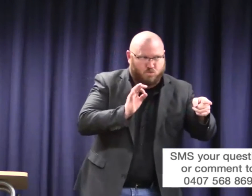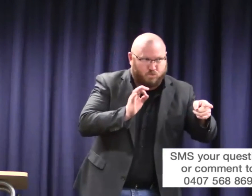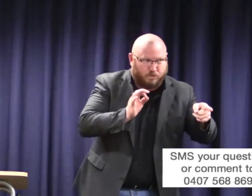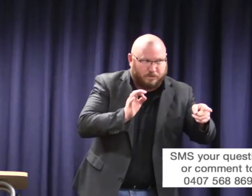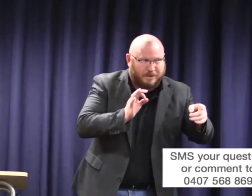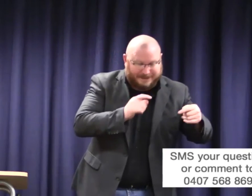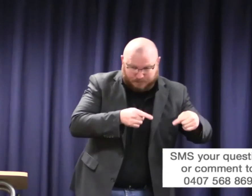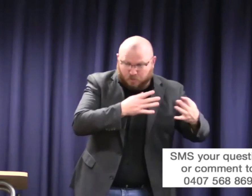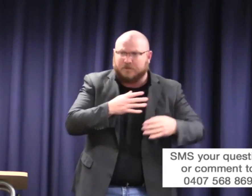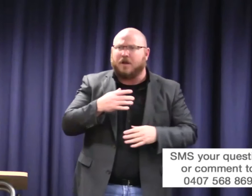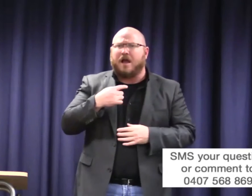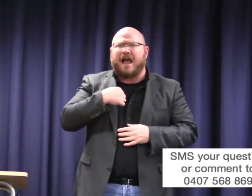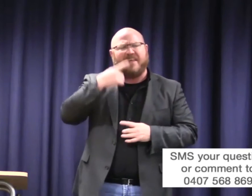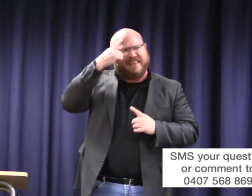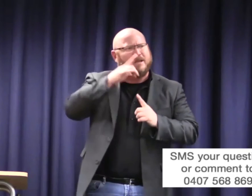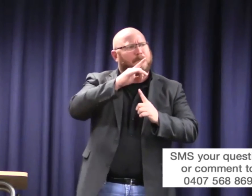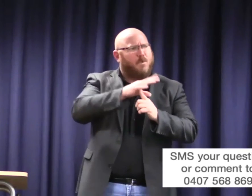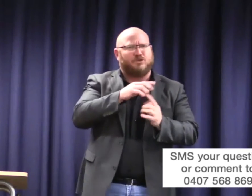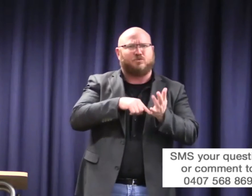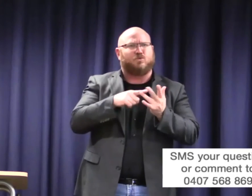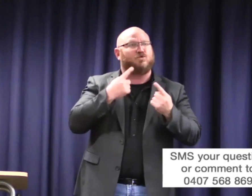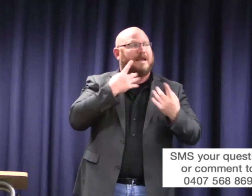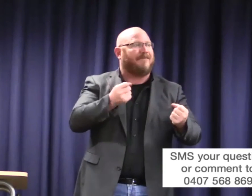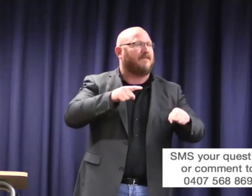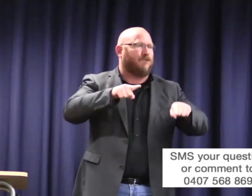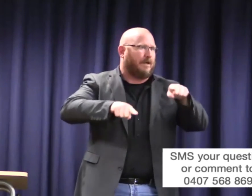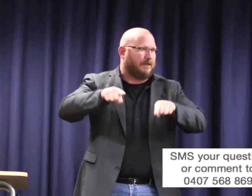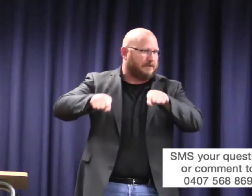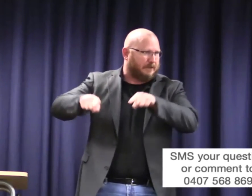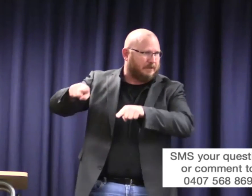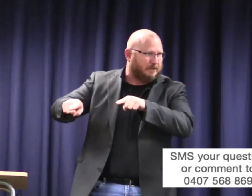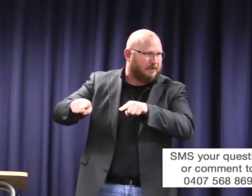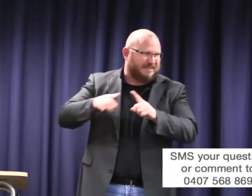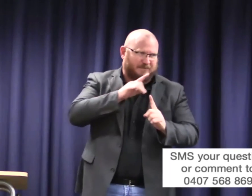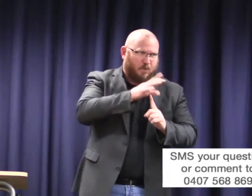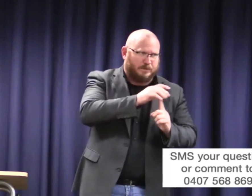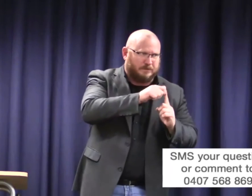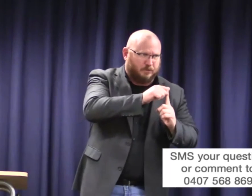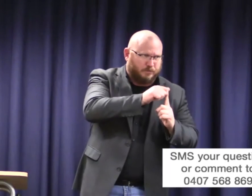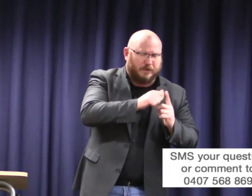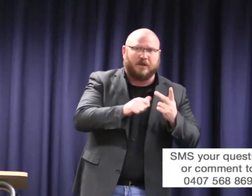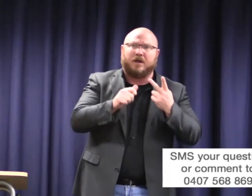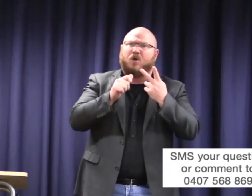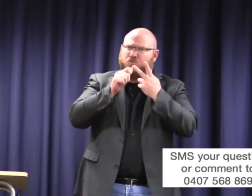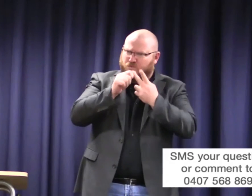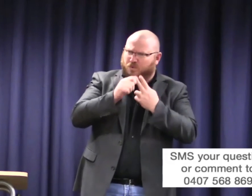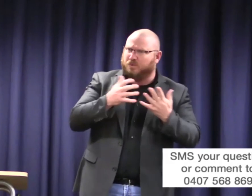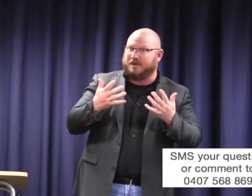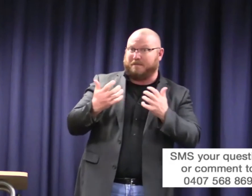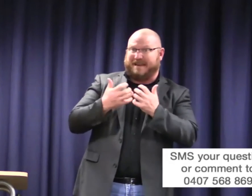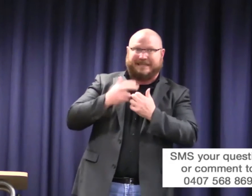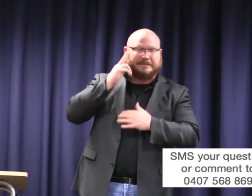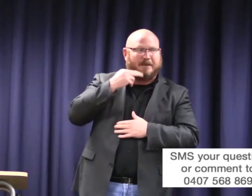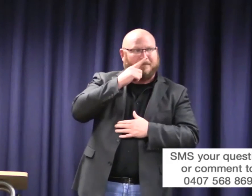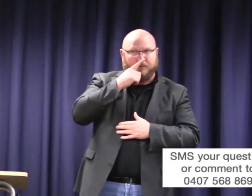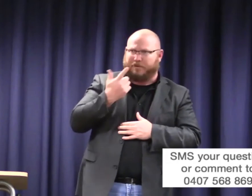Okay, look, I'm not disputing with you, Kim, at all. I think it's important to show a variation. That's important. We